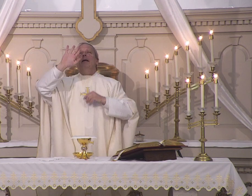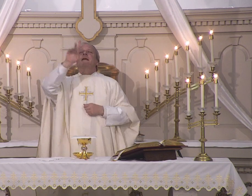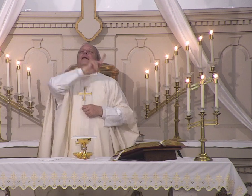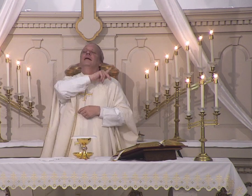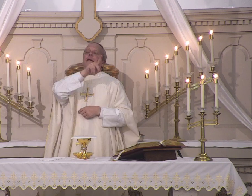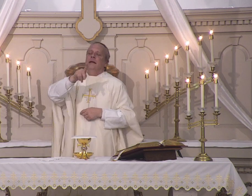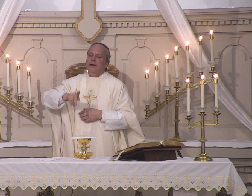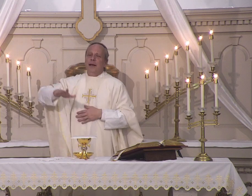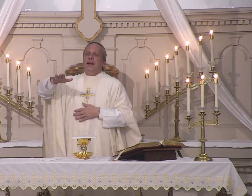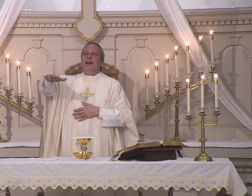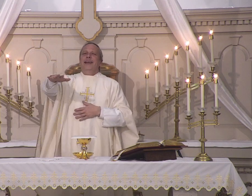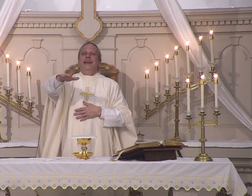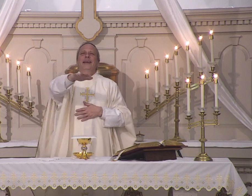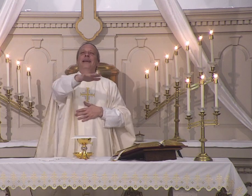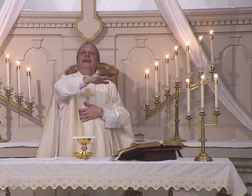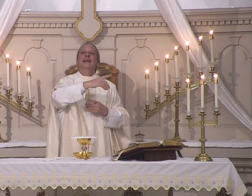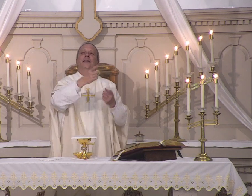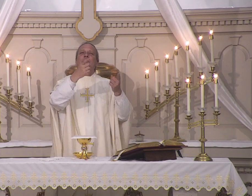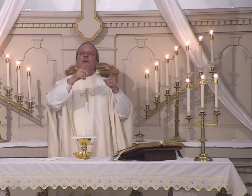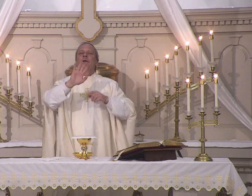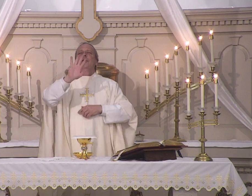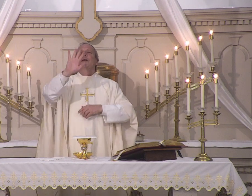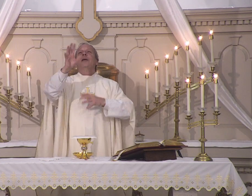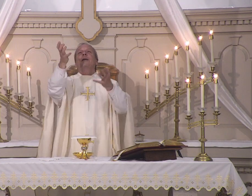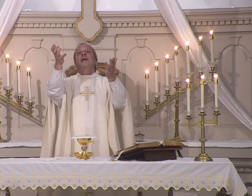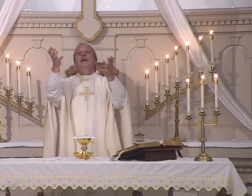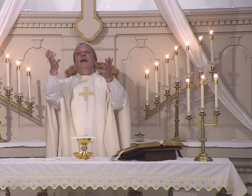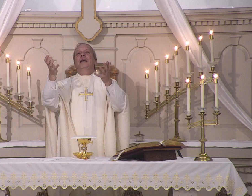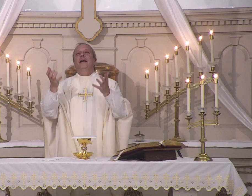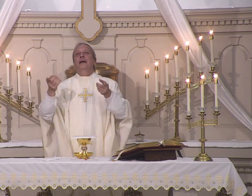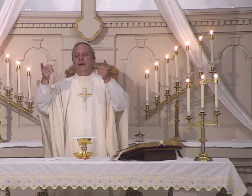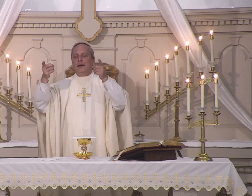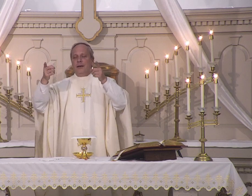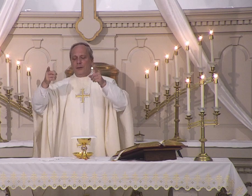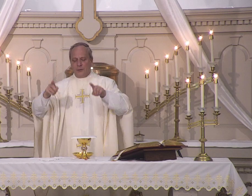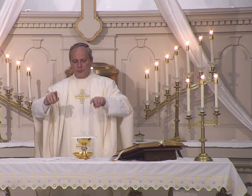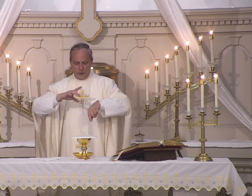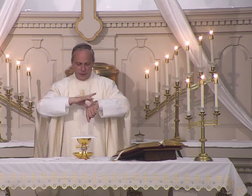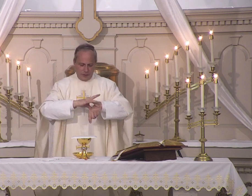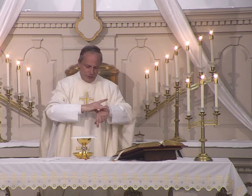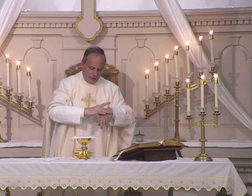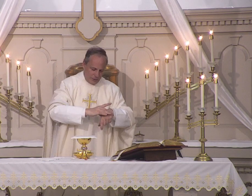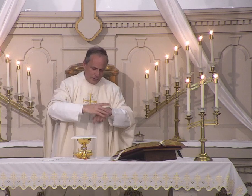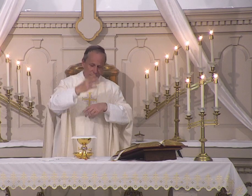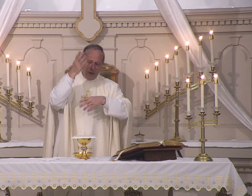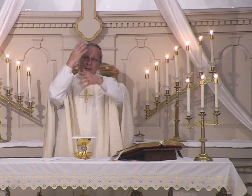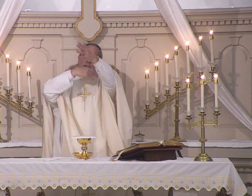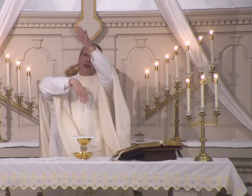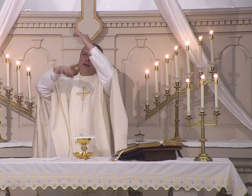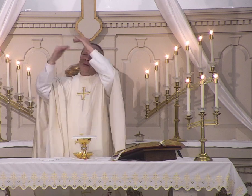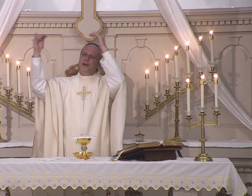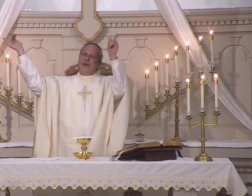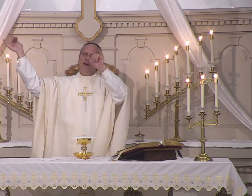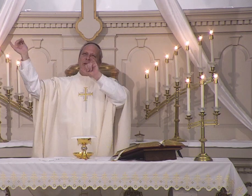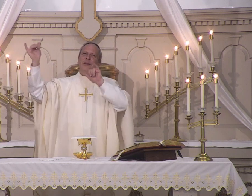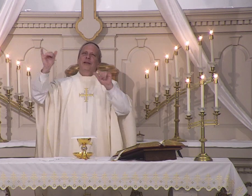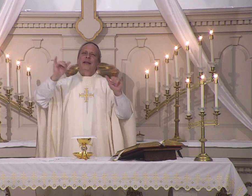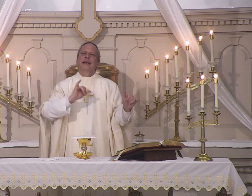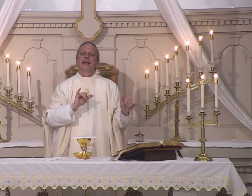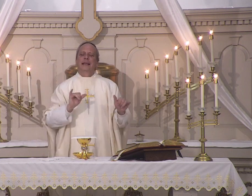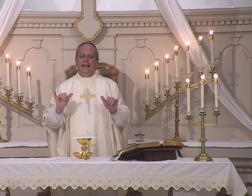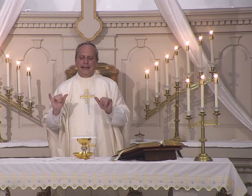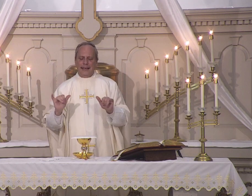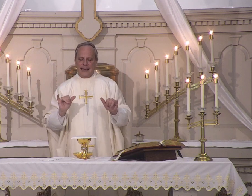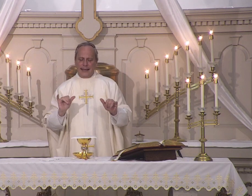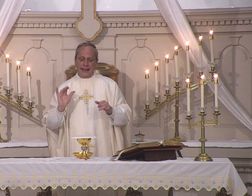thy name. Thy kingdom come, thy will be done, on earth as